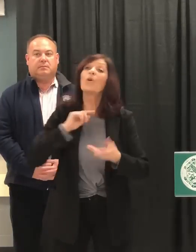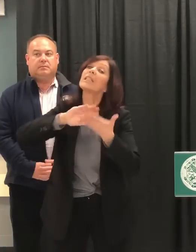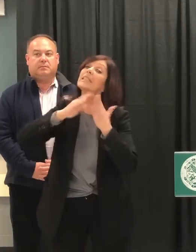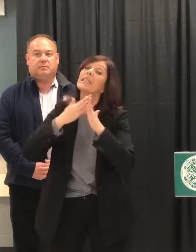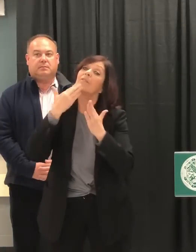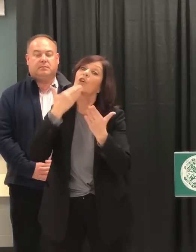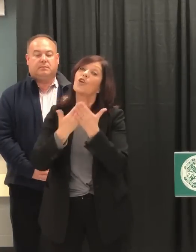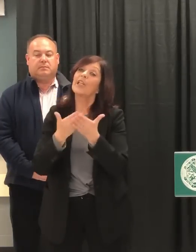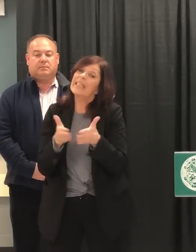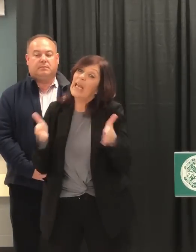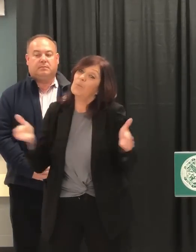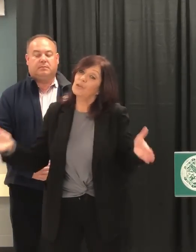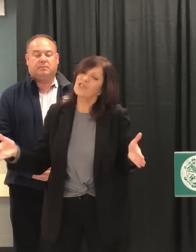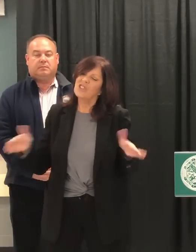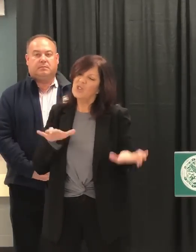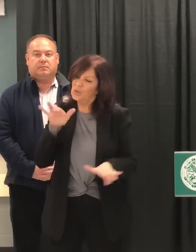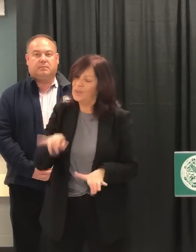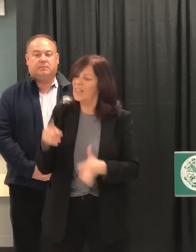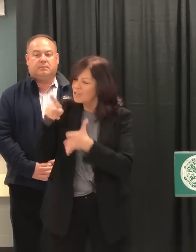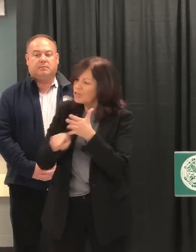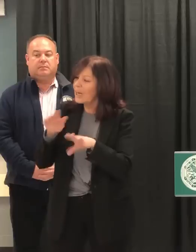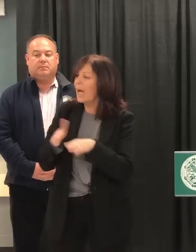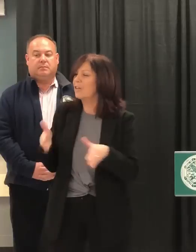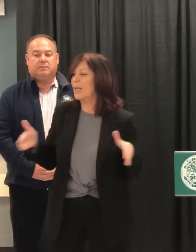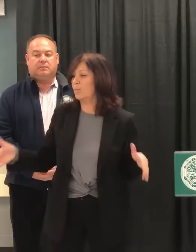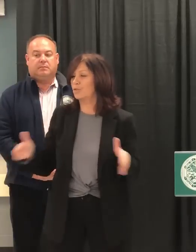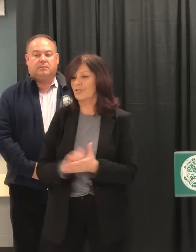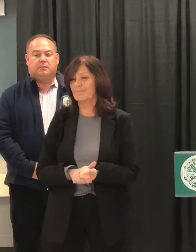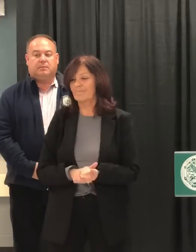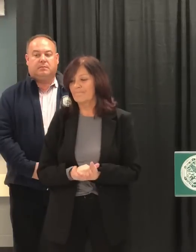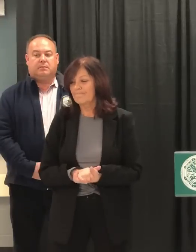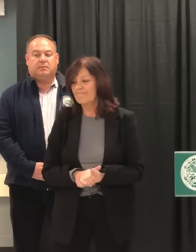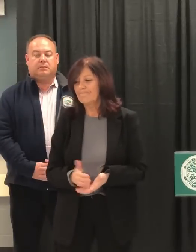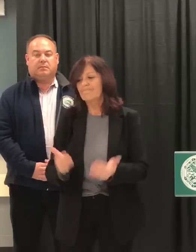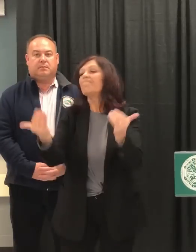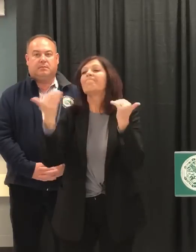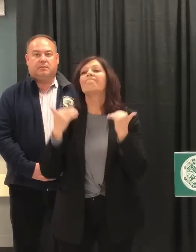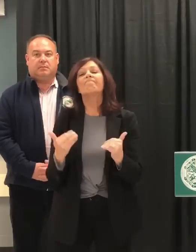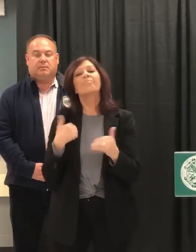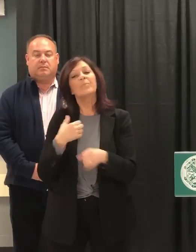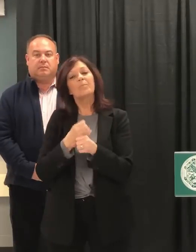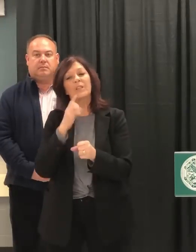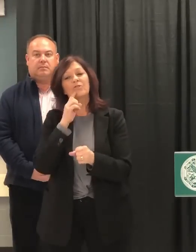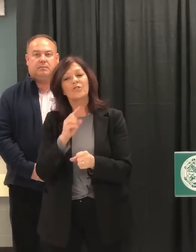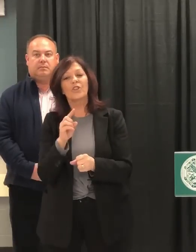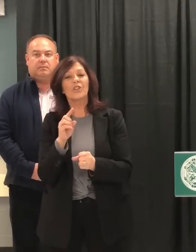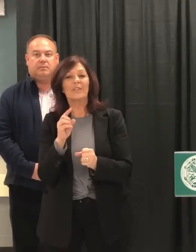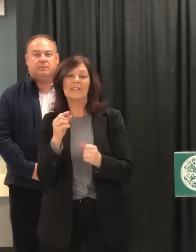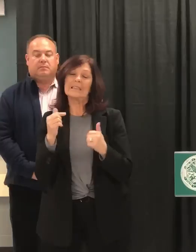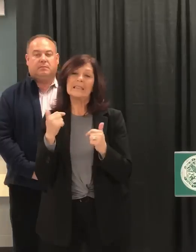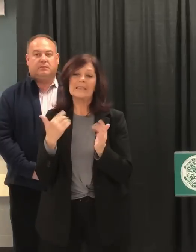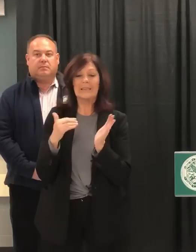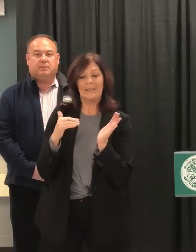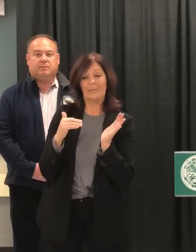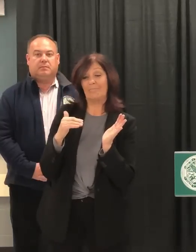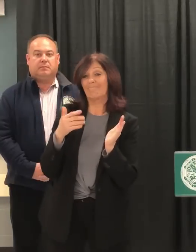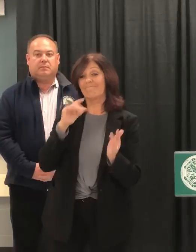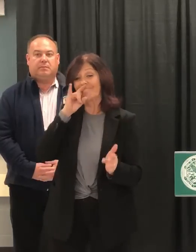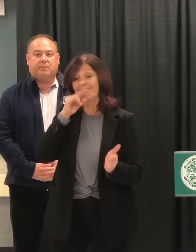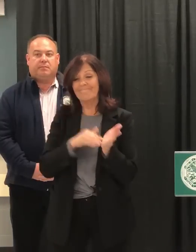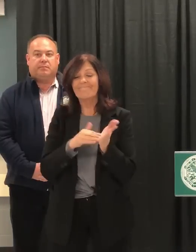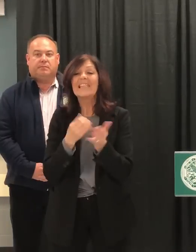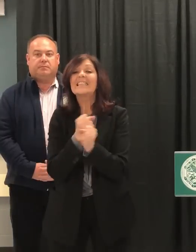neighbors. Let's really act on that and check on our neighbors. Next is really want to make sure as a pediatrician that we're thinking about safe sleeping